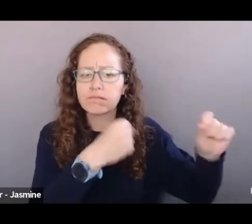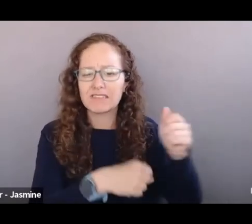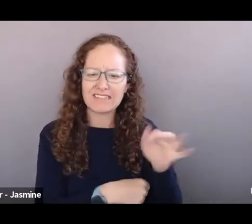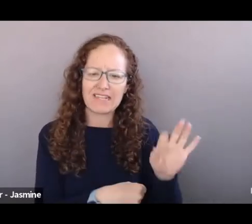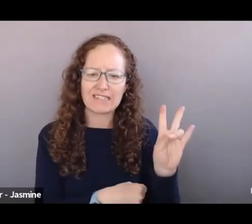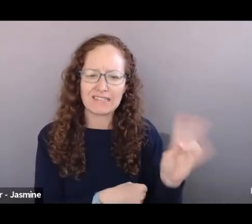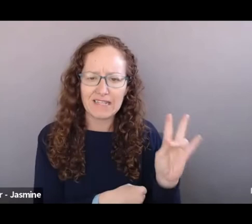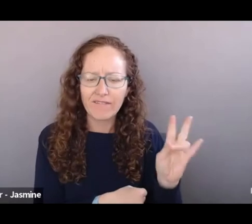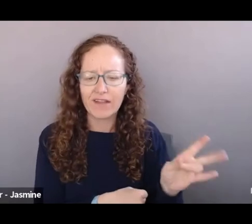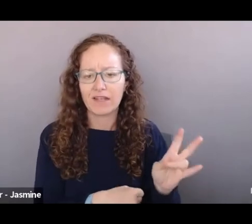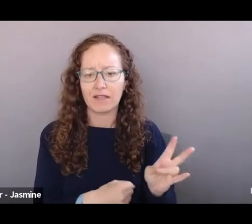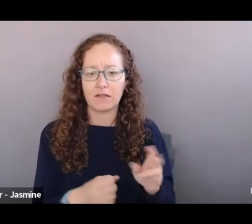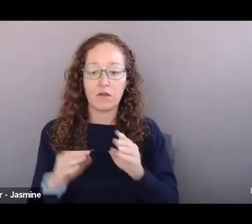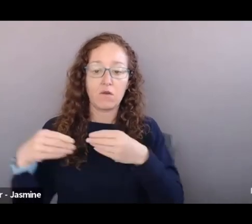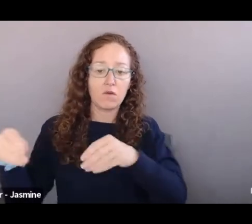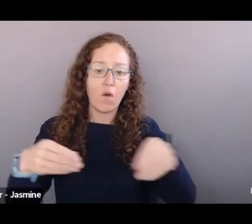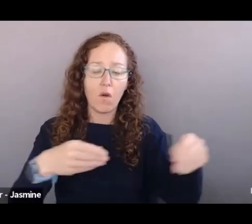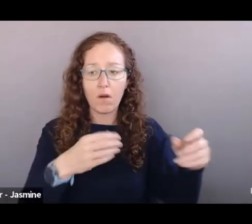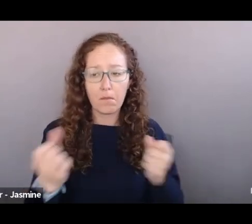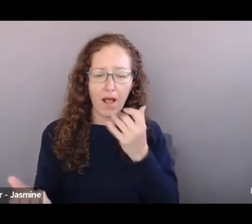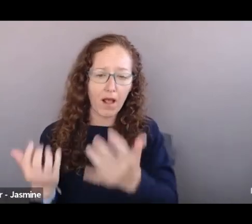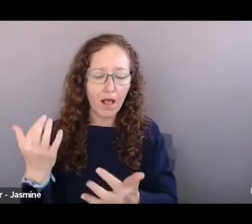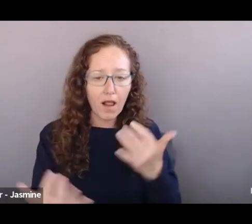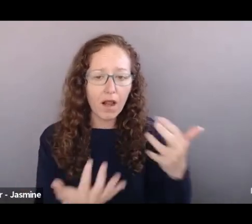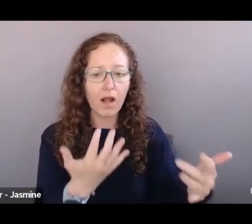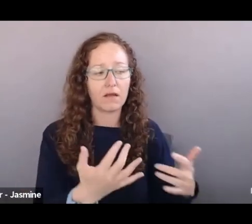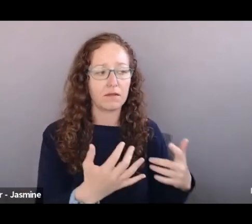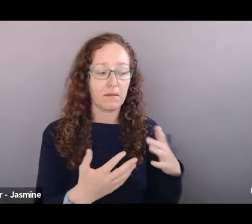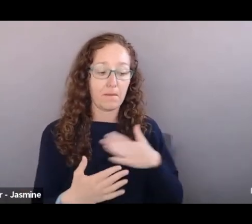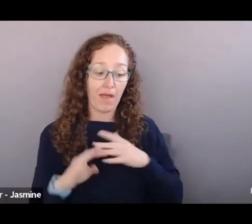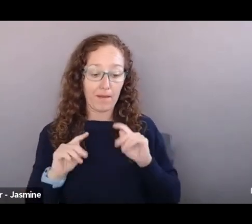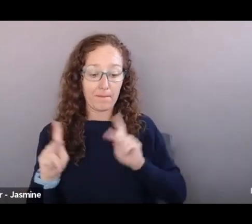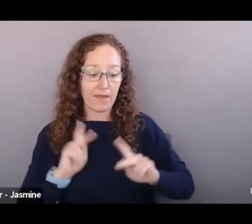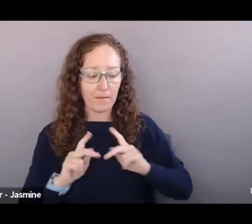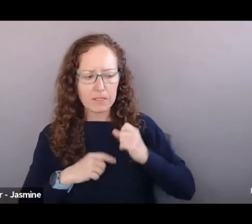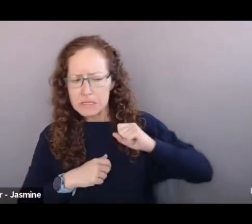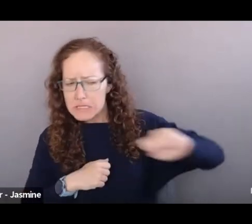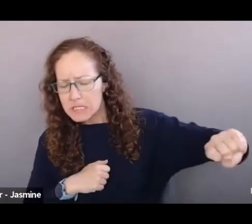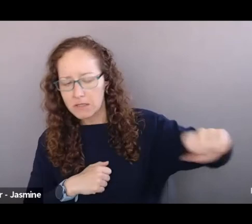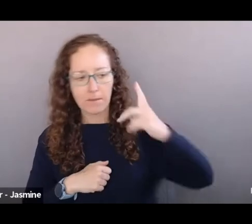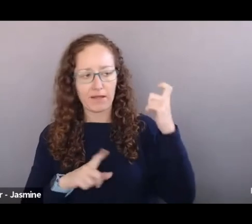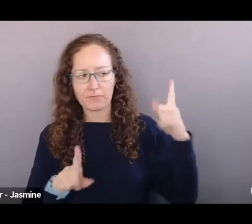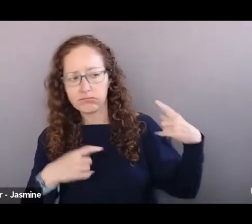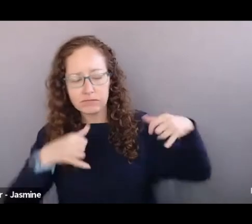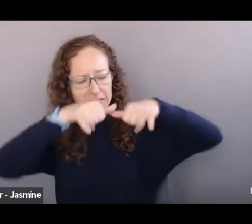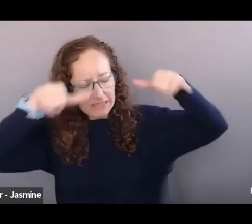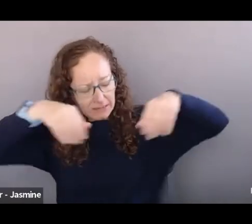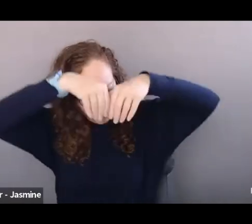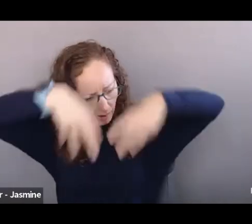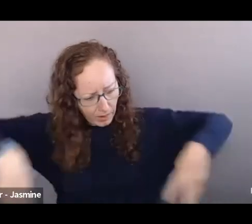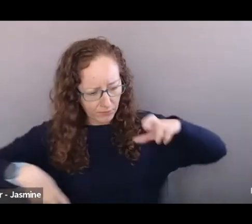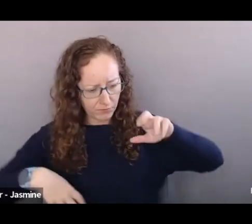my people, pushing back against the systematic racism that has plagued this country from